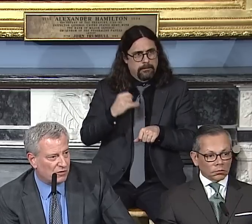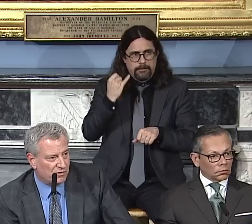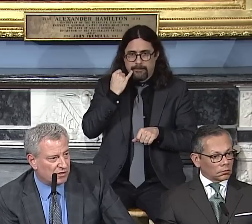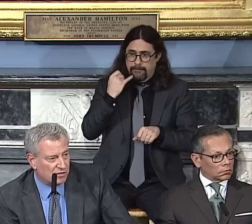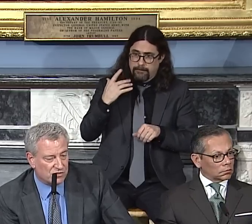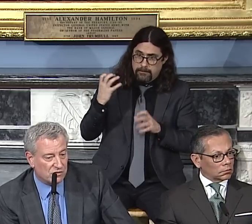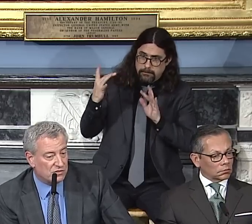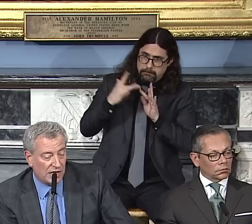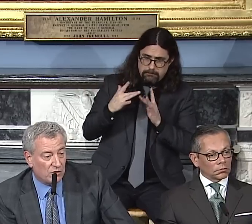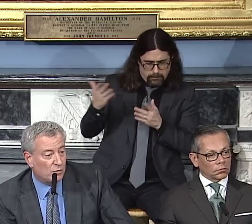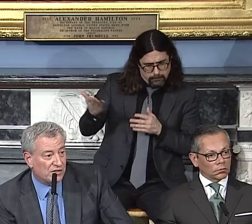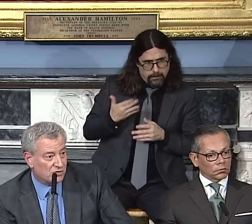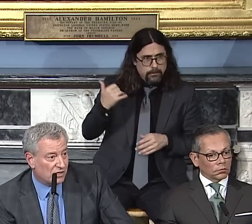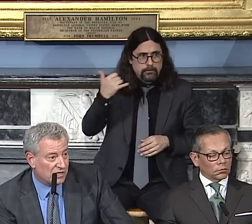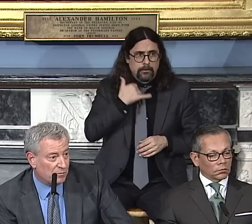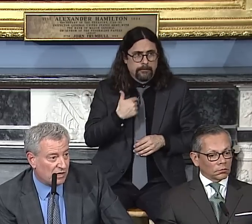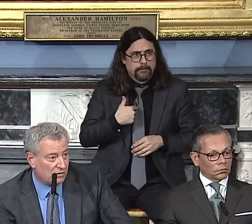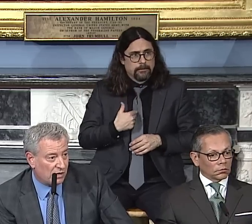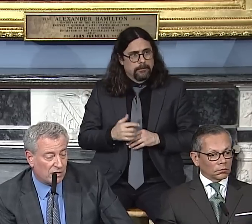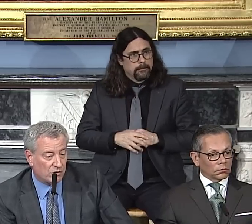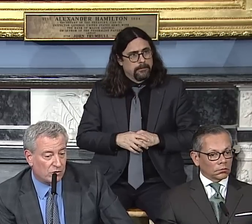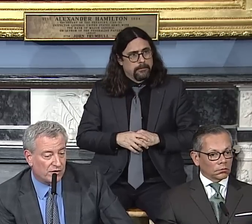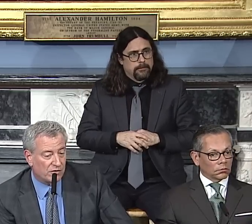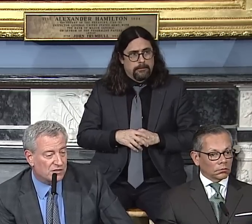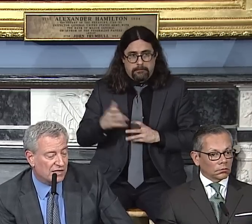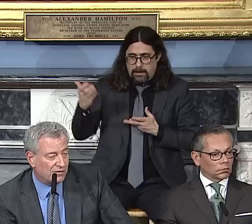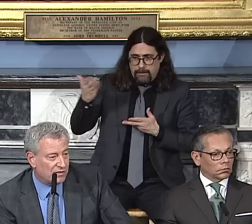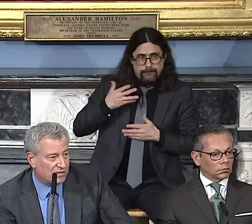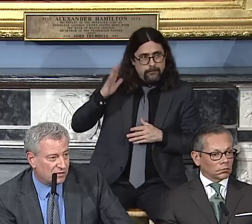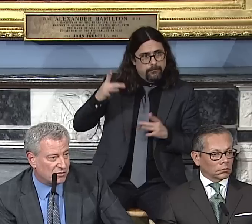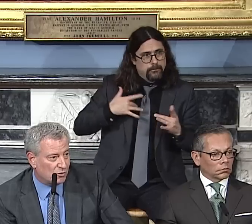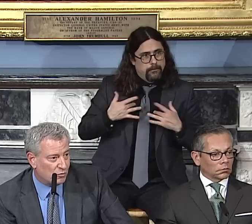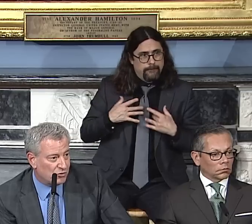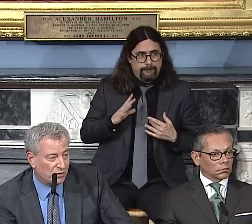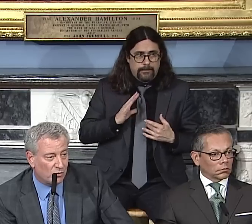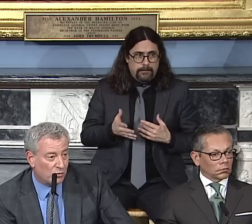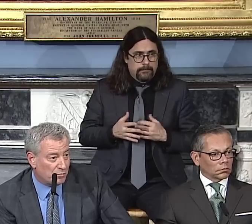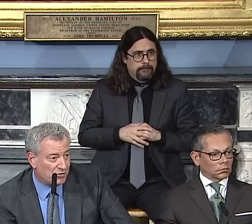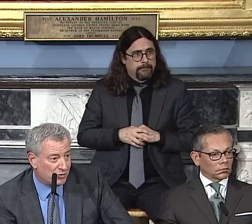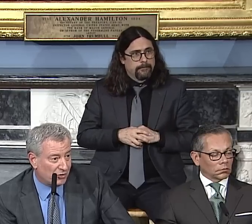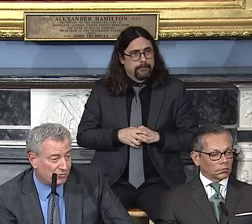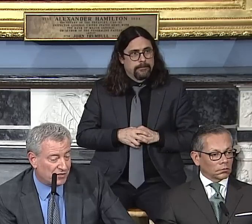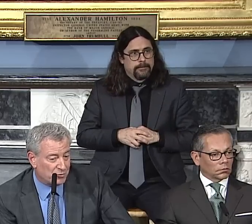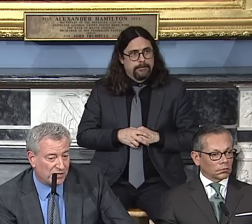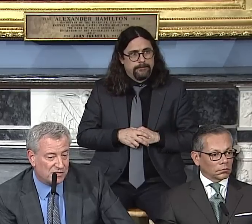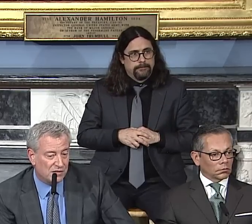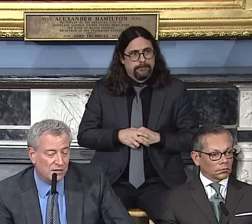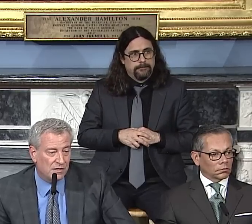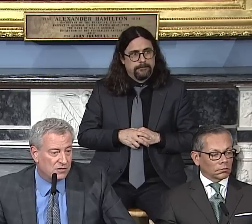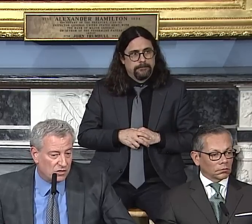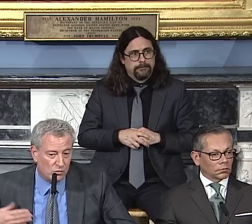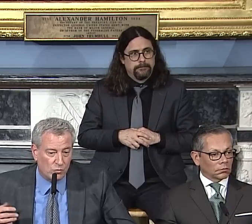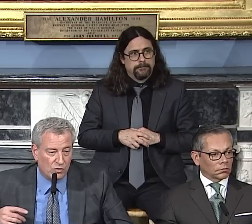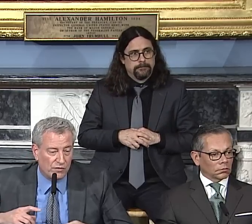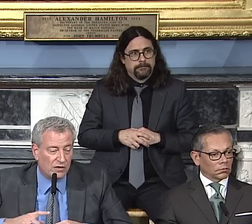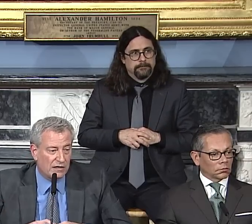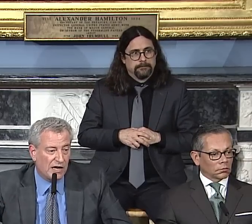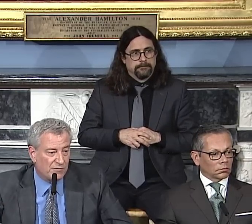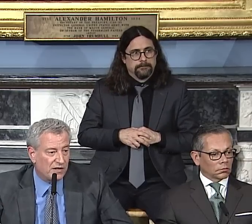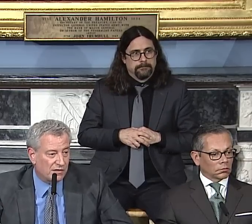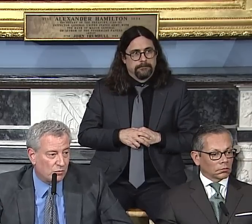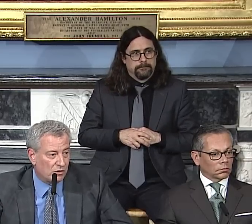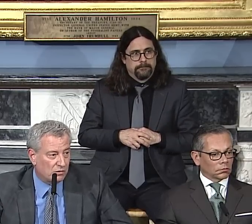welcome to offer their concerns. I don't know what they're talking about, and I don't know if they understand the details of what we're doing or what we've been doing all of these weeks. So we're